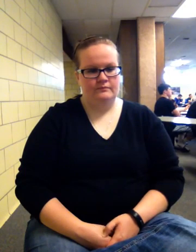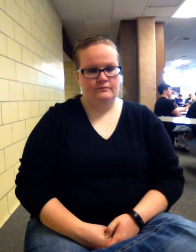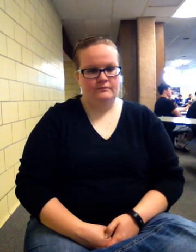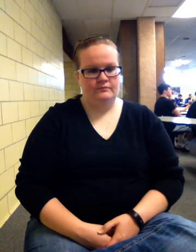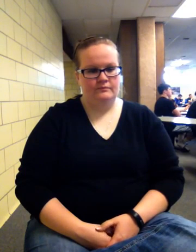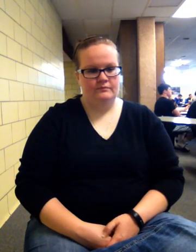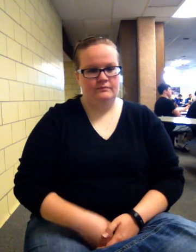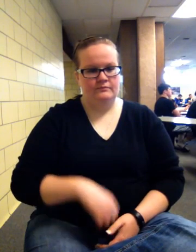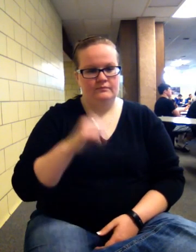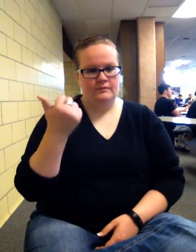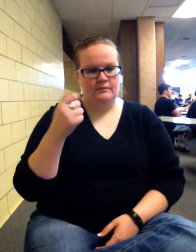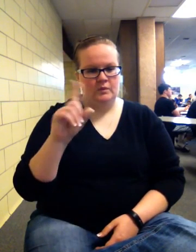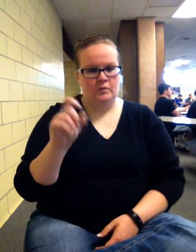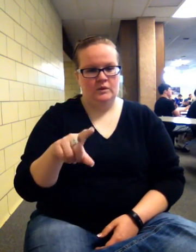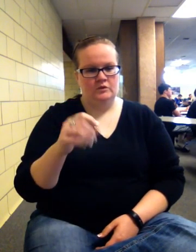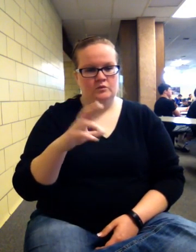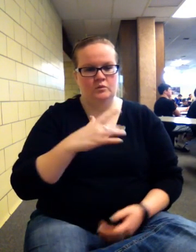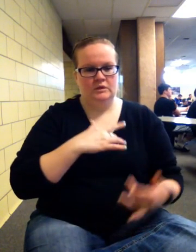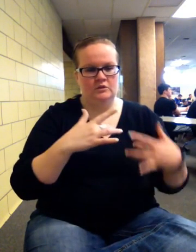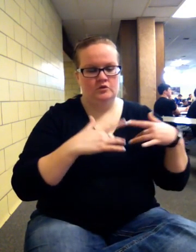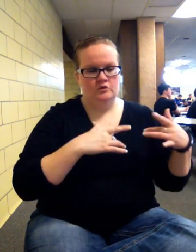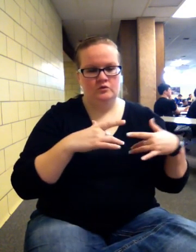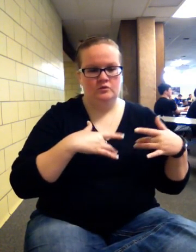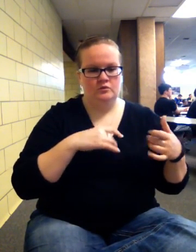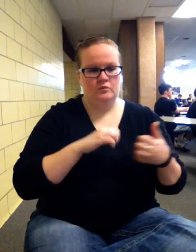Any other questions or concerns on modifications for the rate of return?